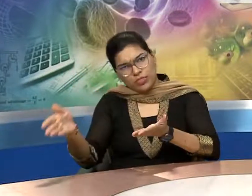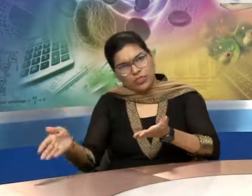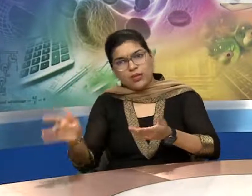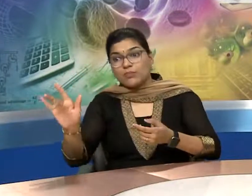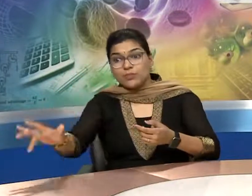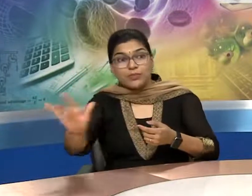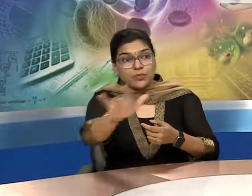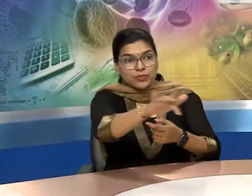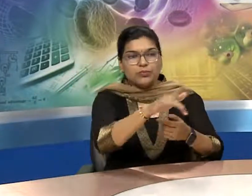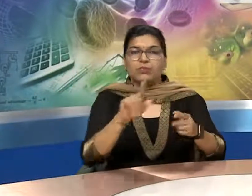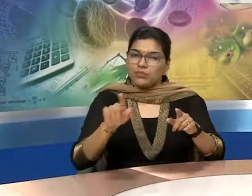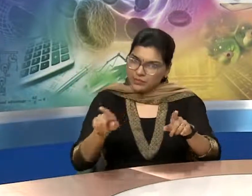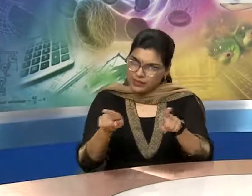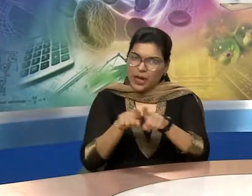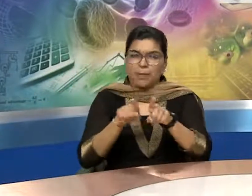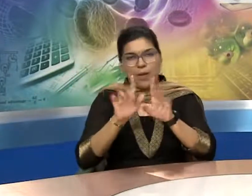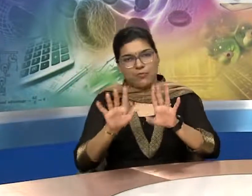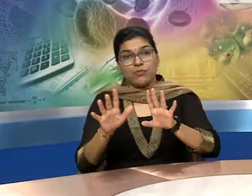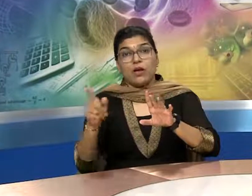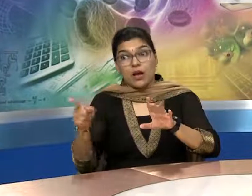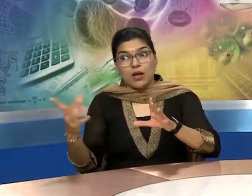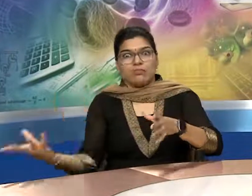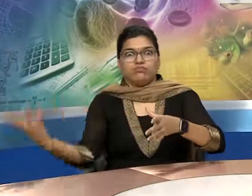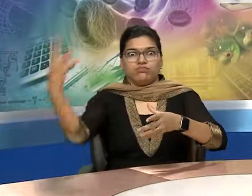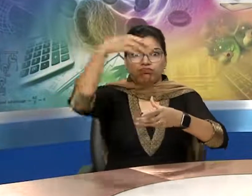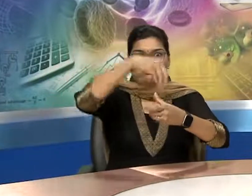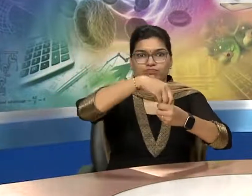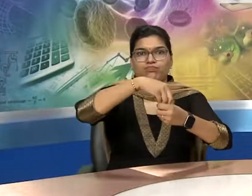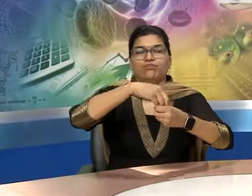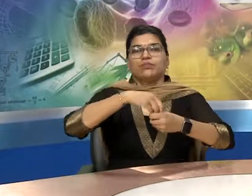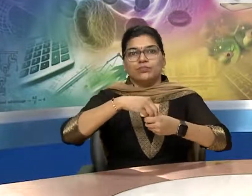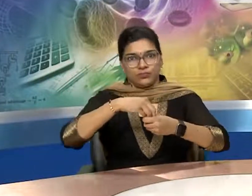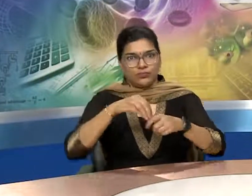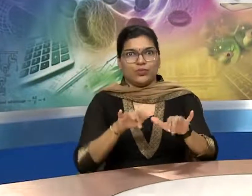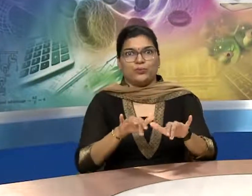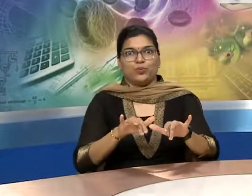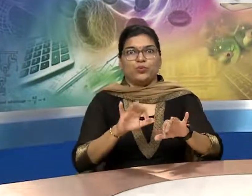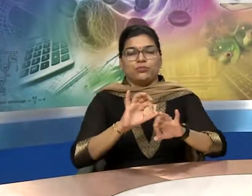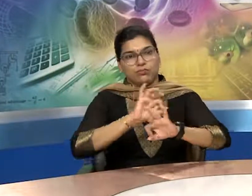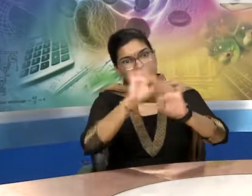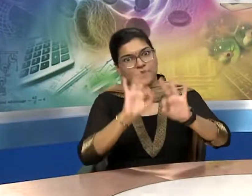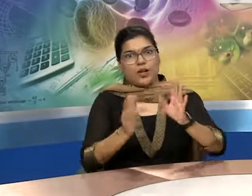source the thing or the book or the information has been taken.